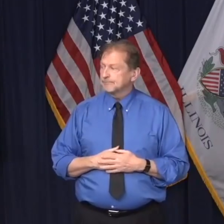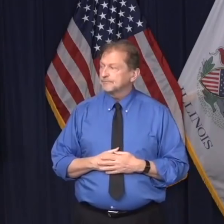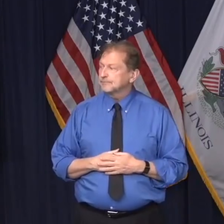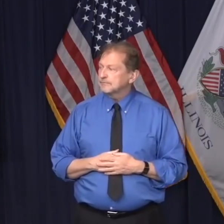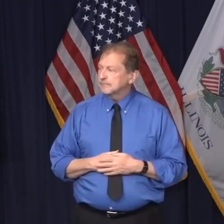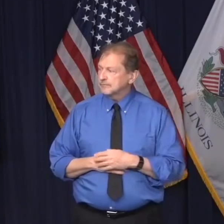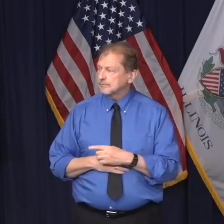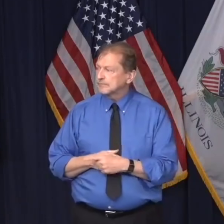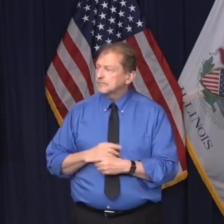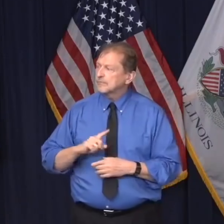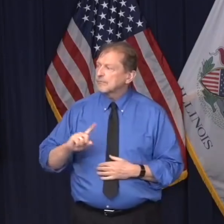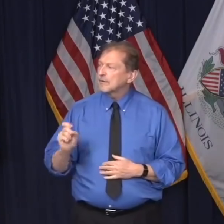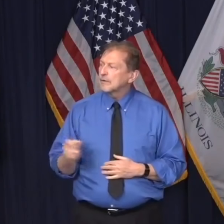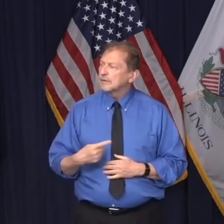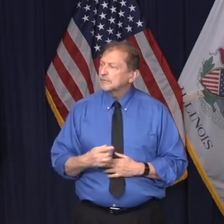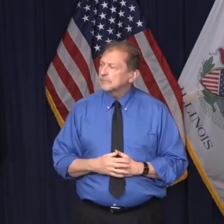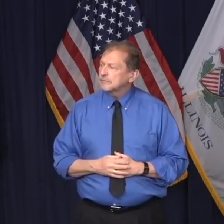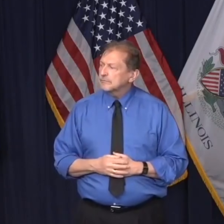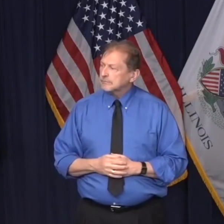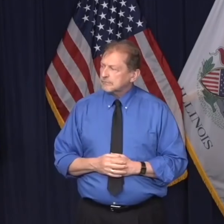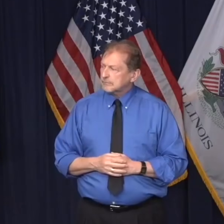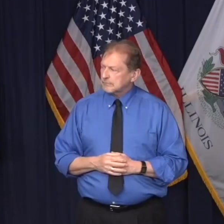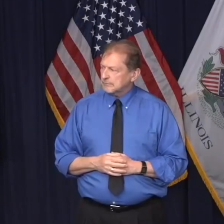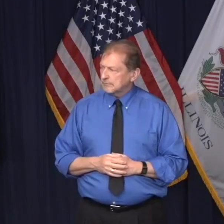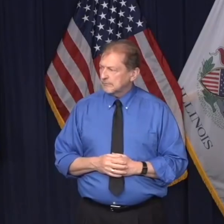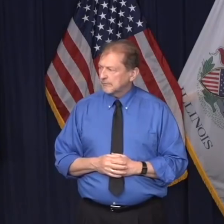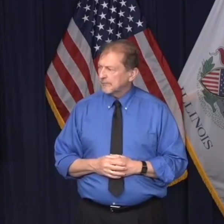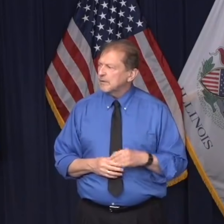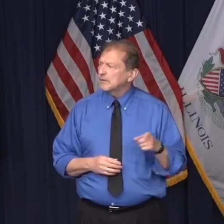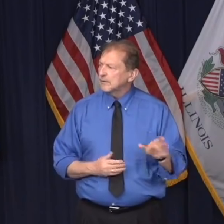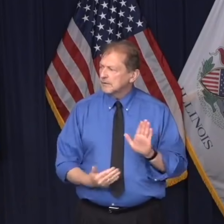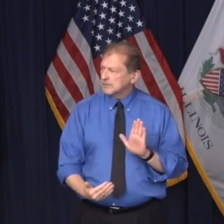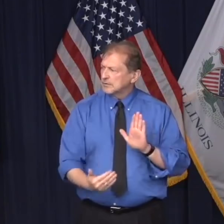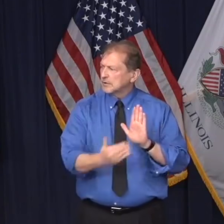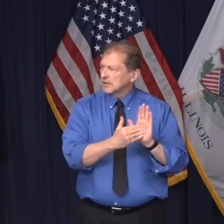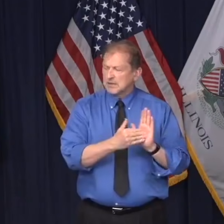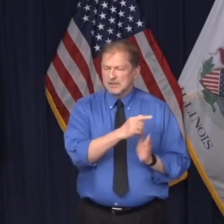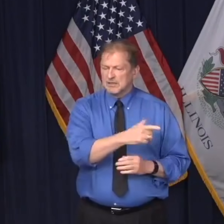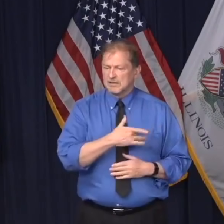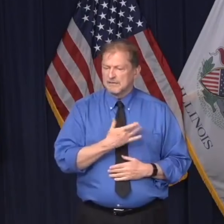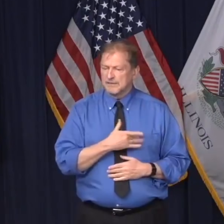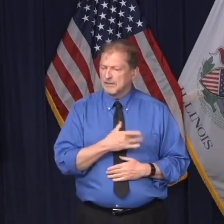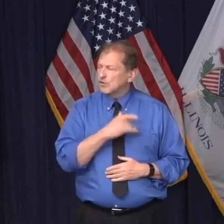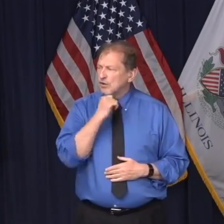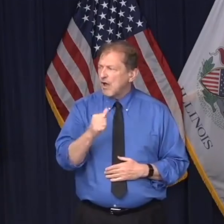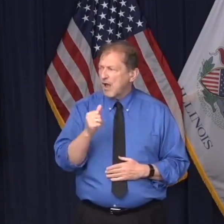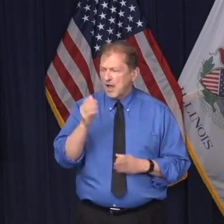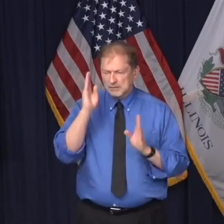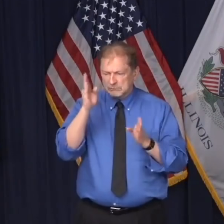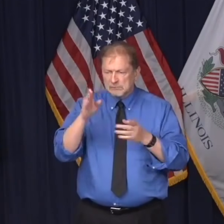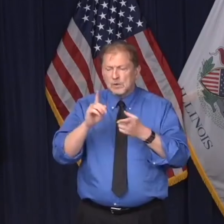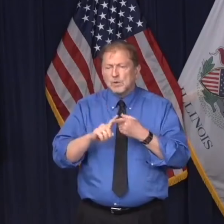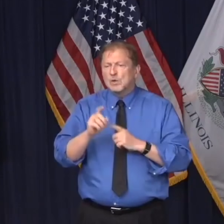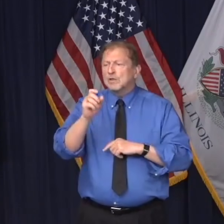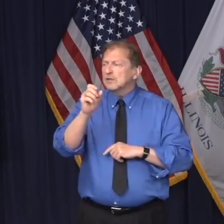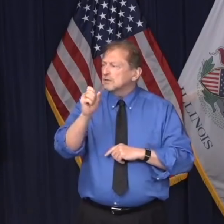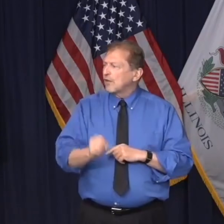John O'Connor at the AP. One feeling behind this week's lawsuits is you haven't listened to the needs of people downstate. Could you do better? Some